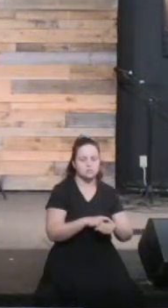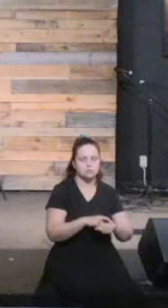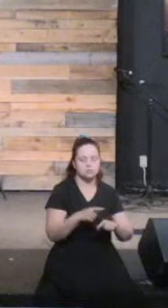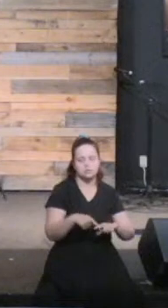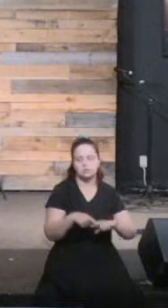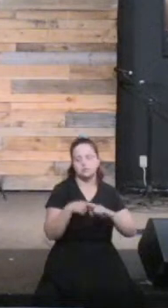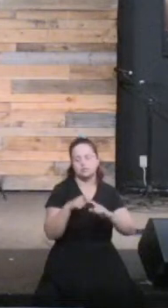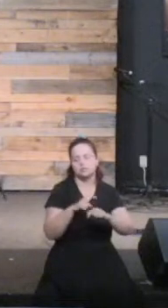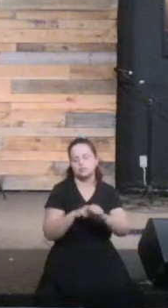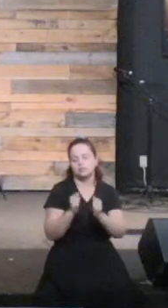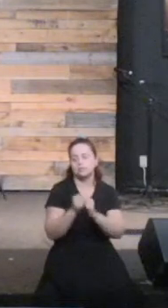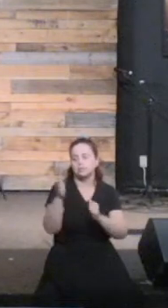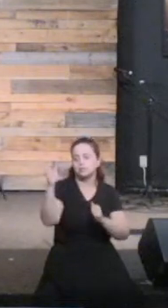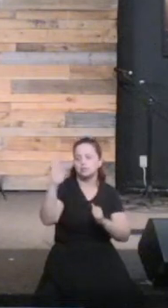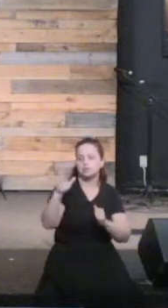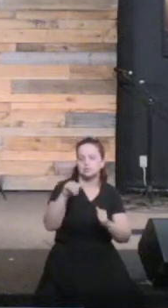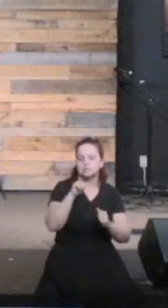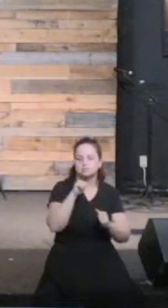Premium